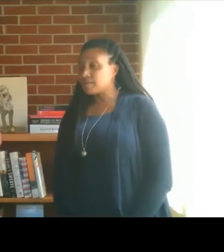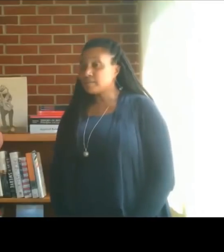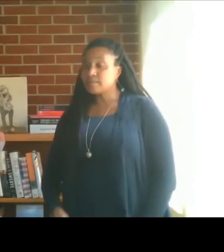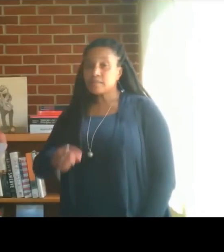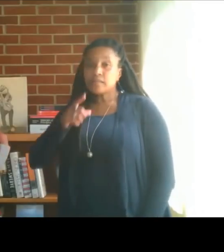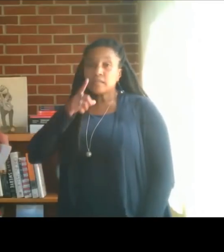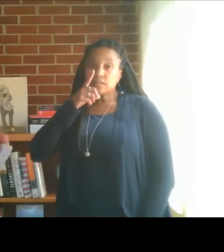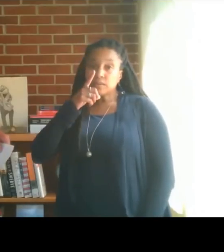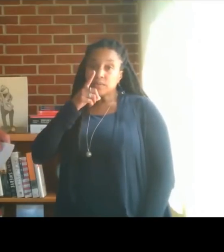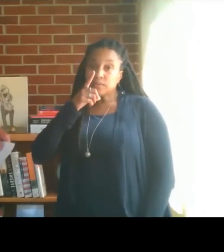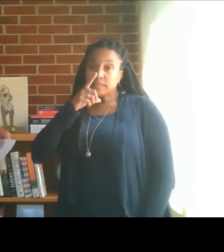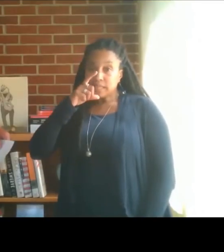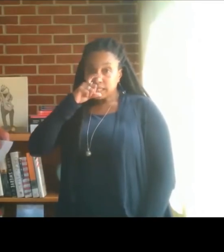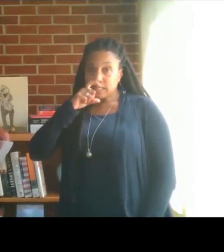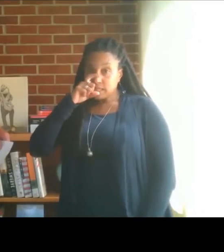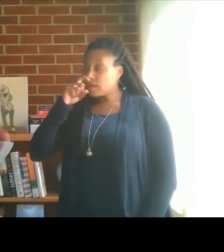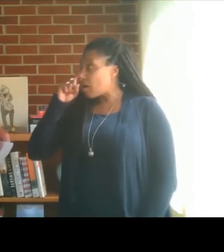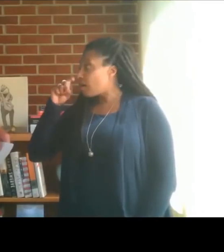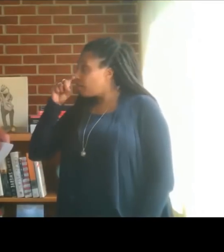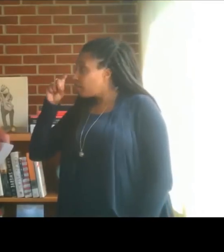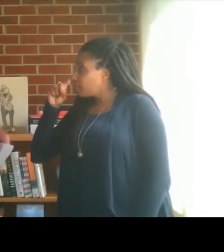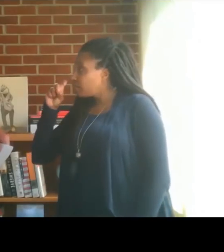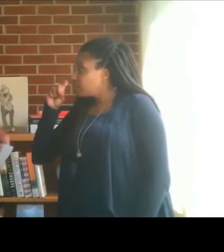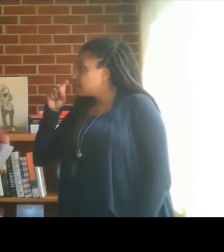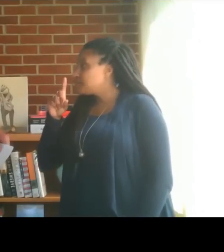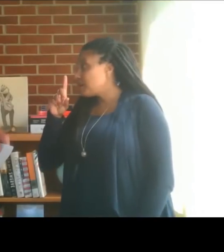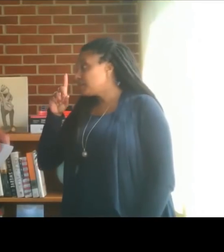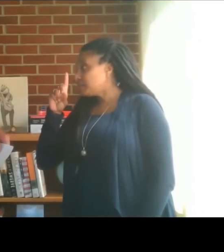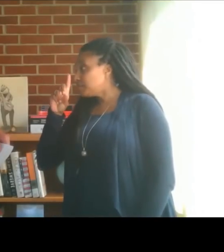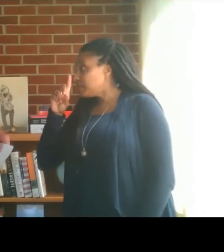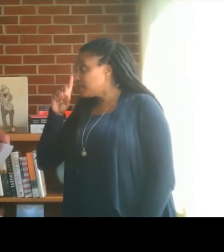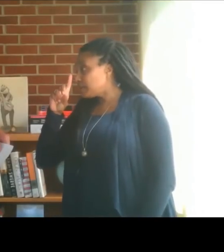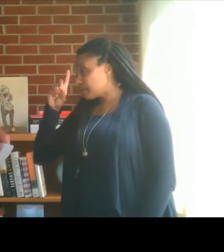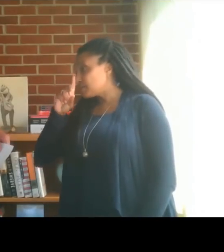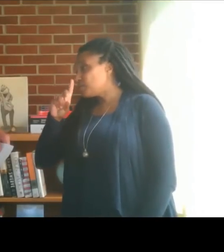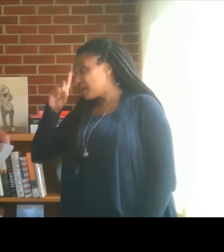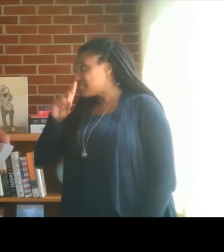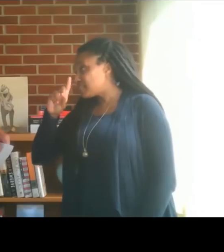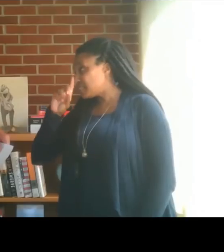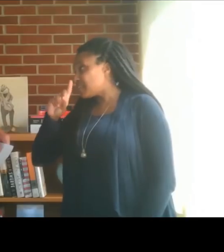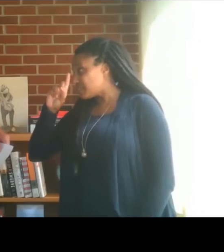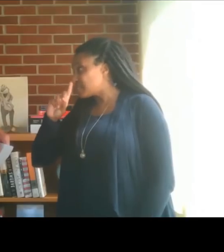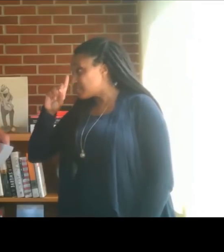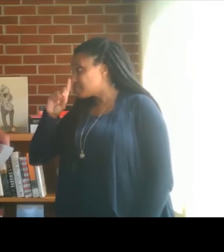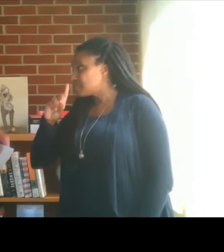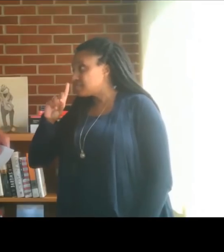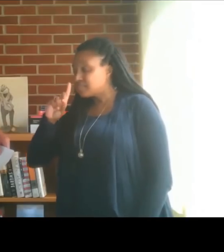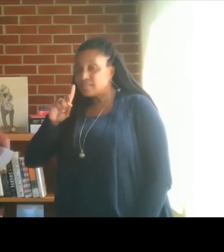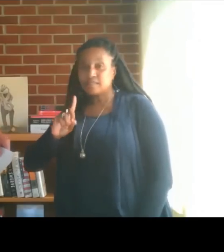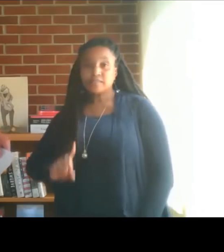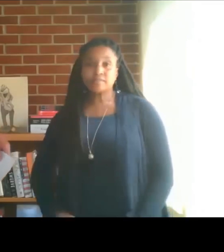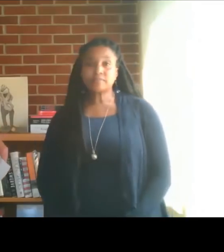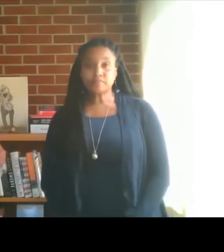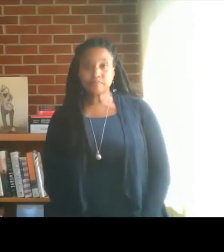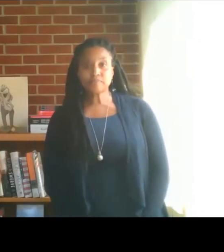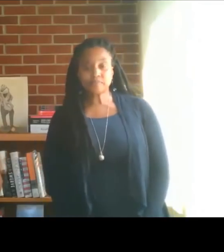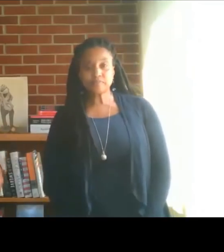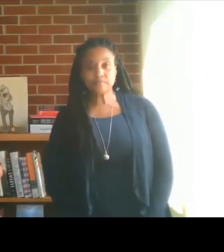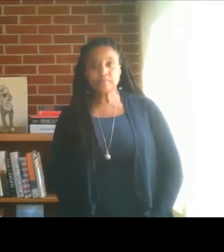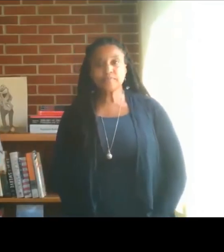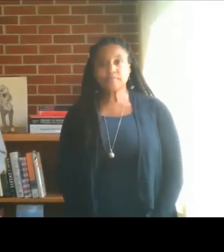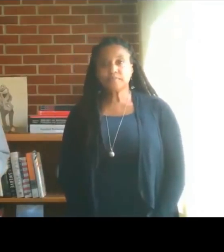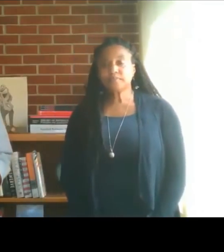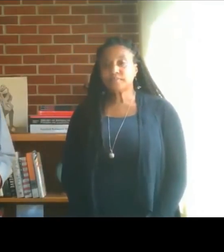like mouse. So this is doll, but in the beginning, you might see this. You might see the child using that.